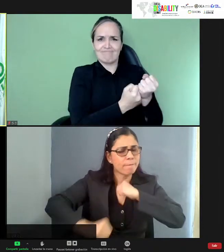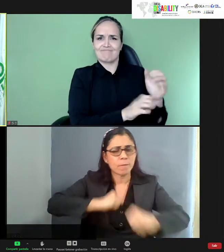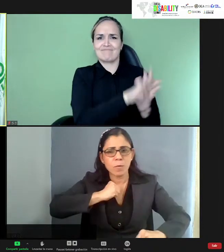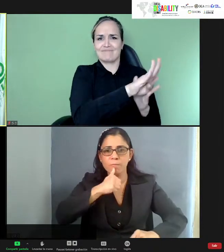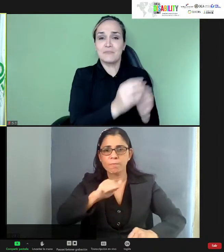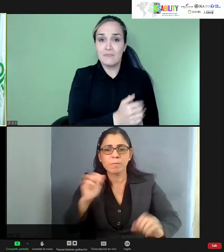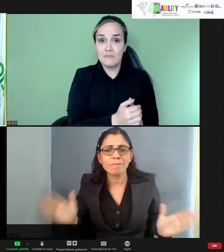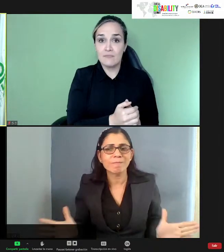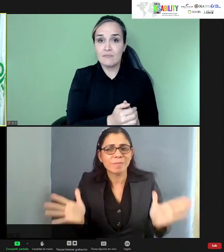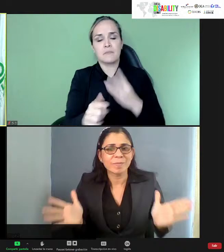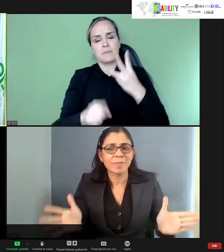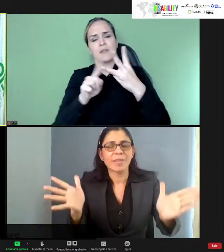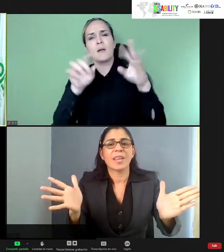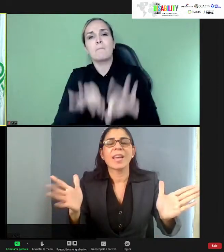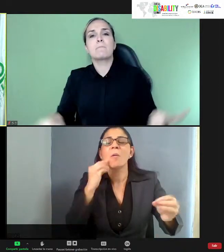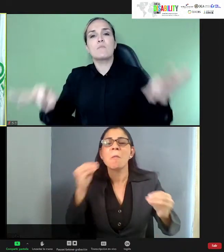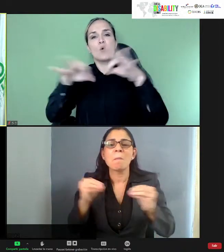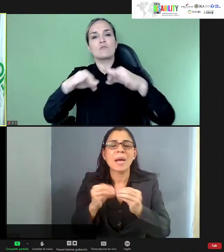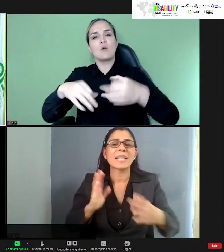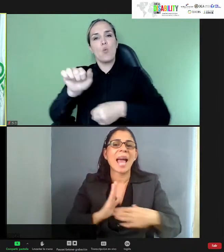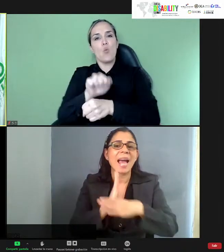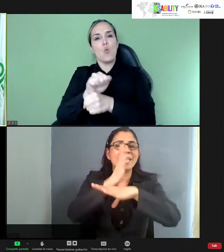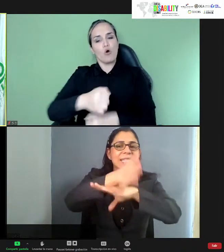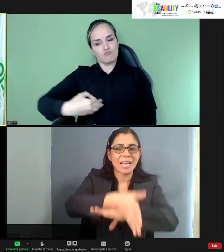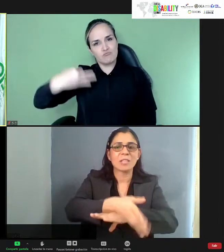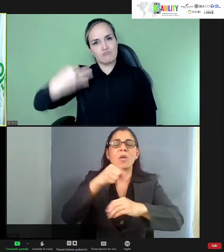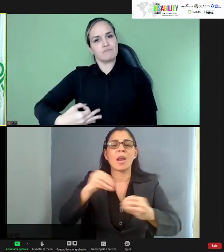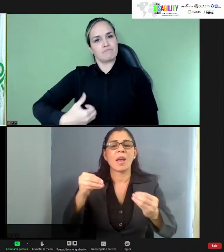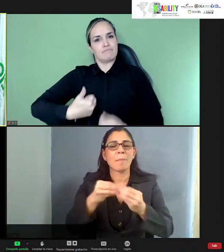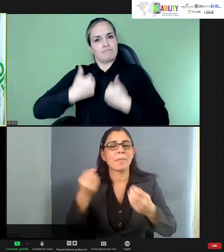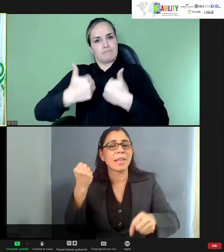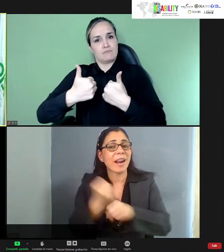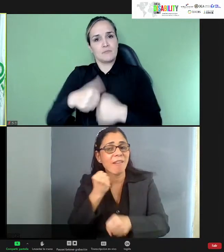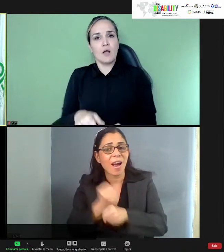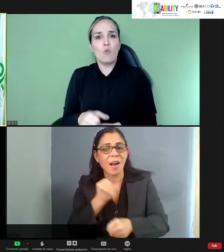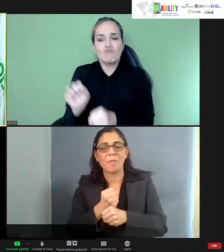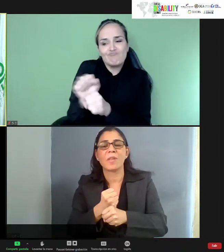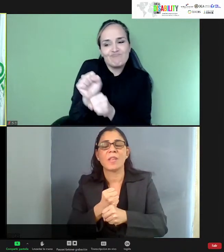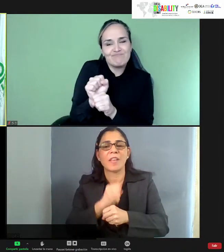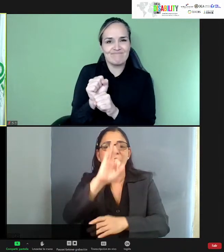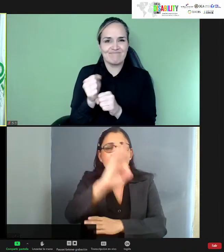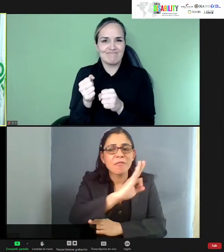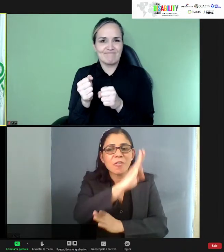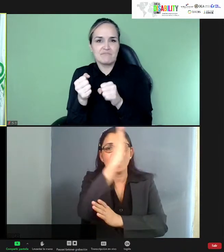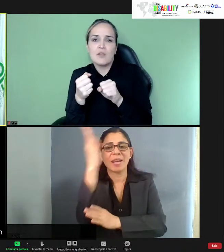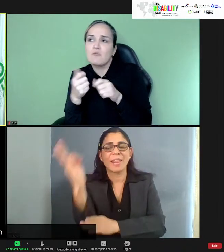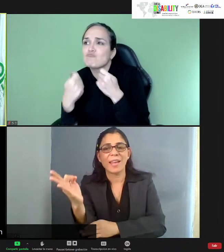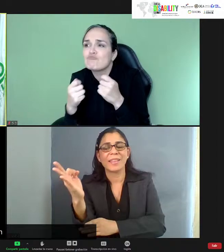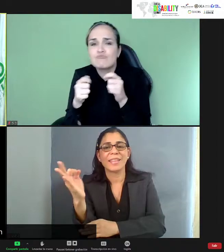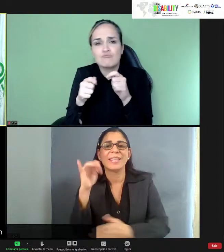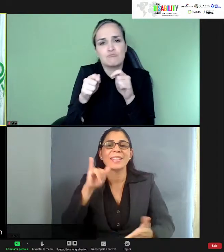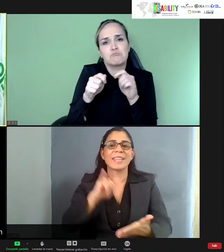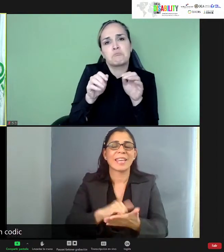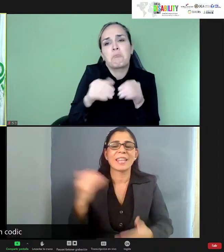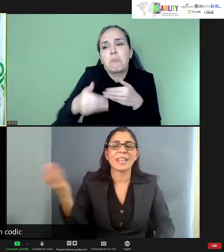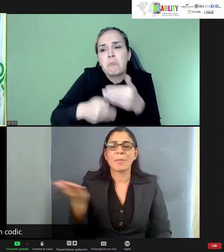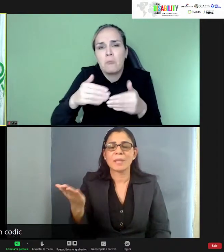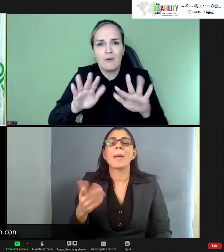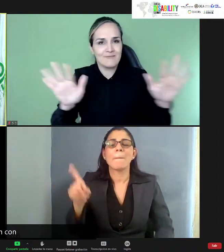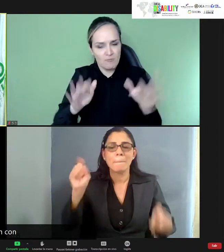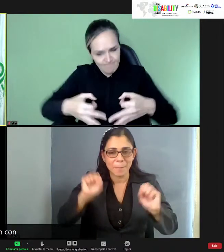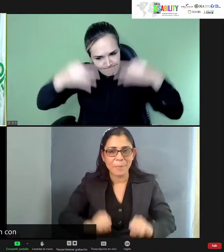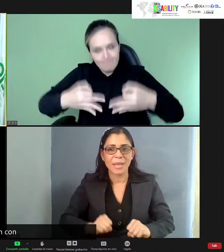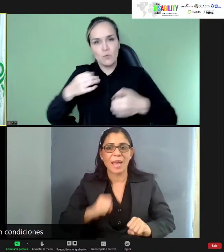course this means working on work formalization as well and